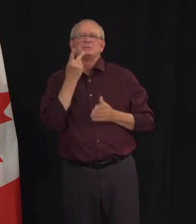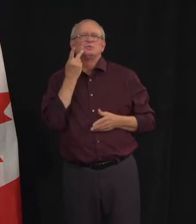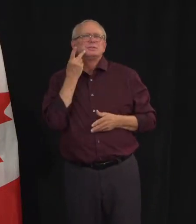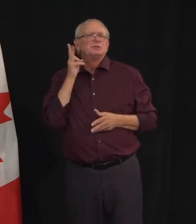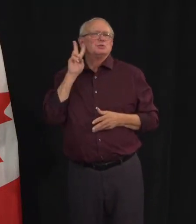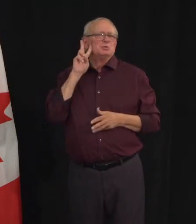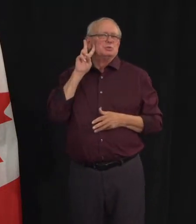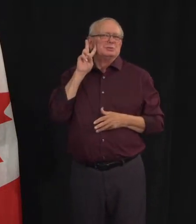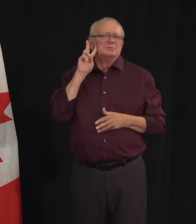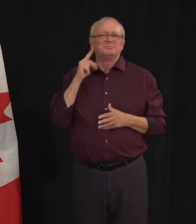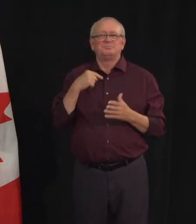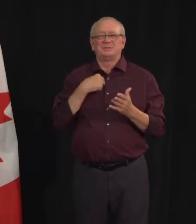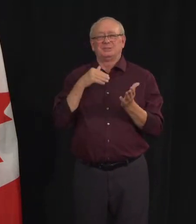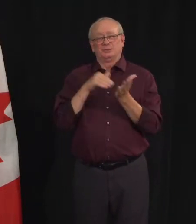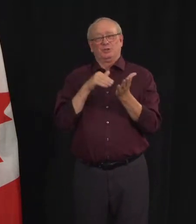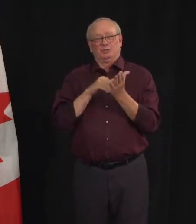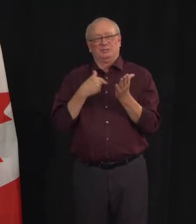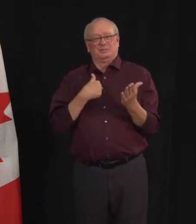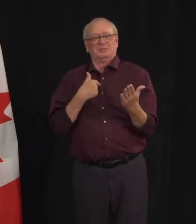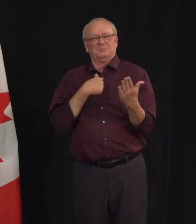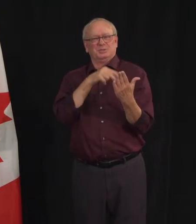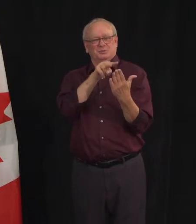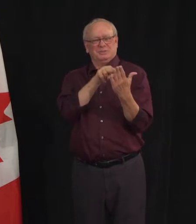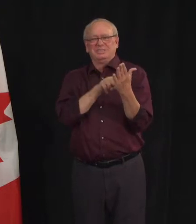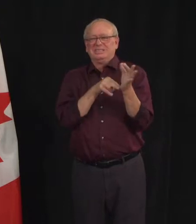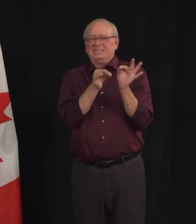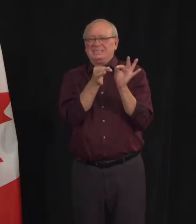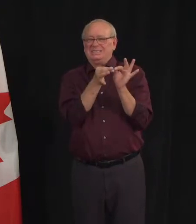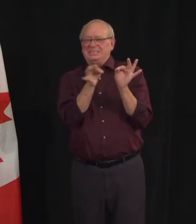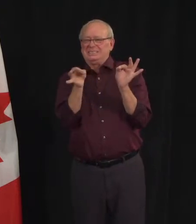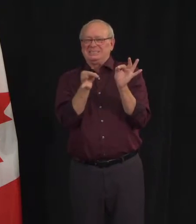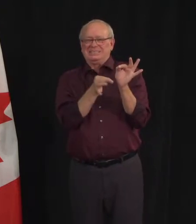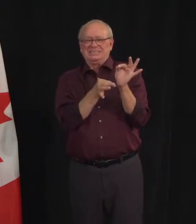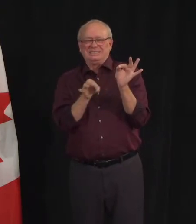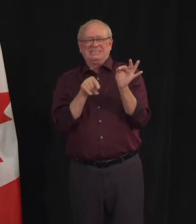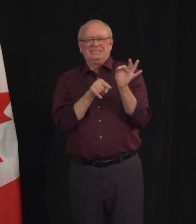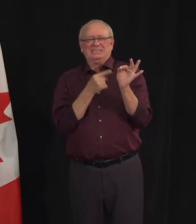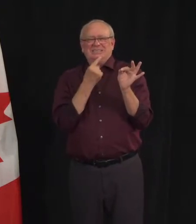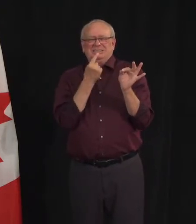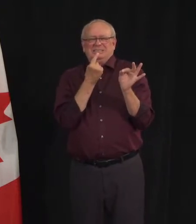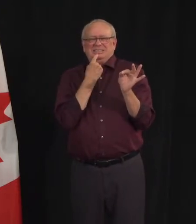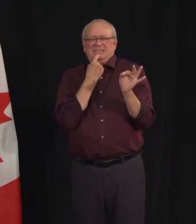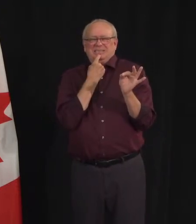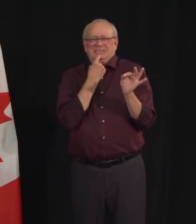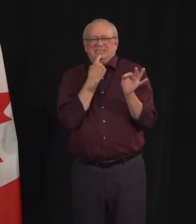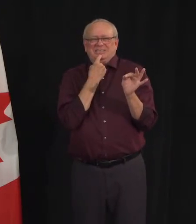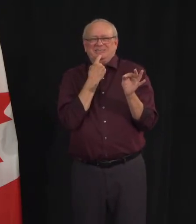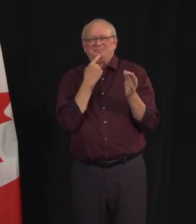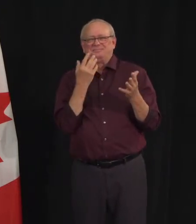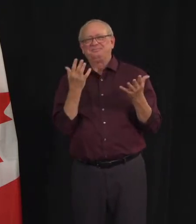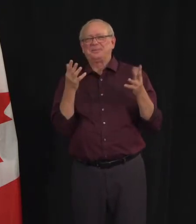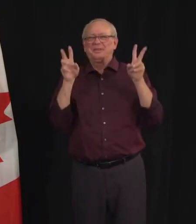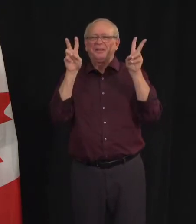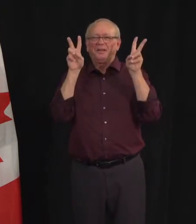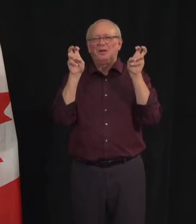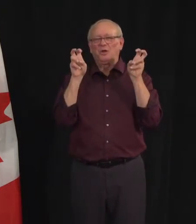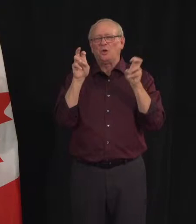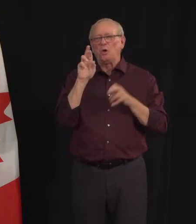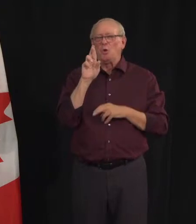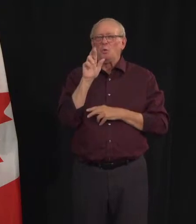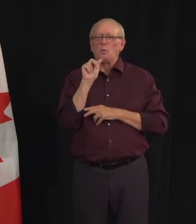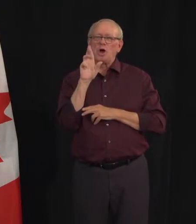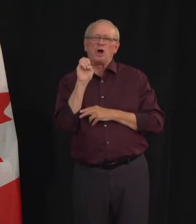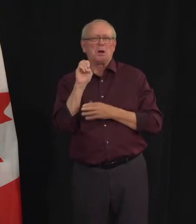that as a physician, when I read the statement about the difficulty or the fact that it's not necessarily possible